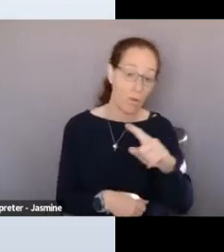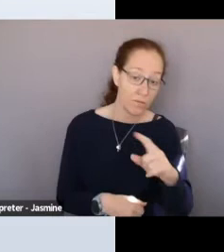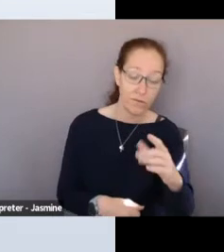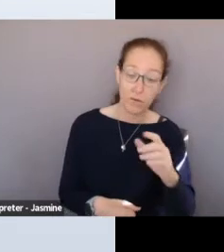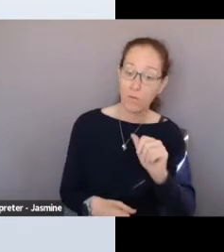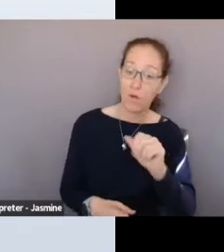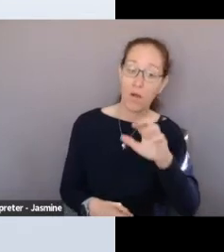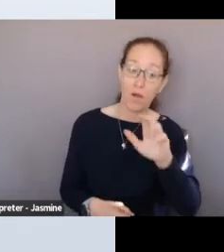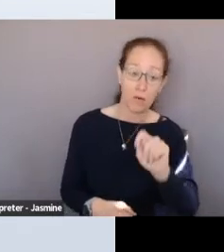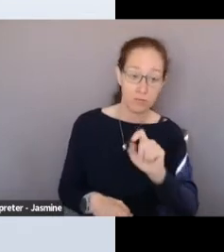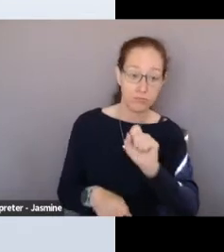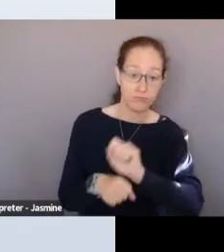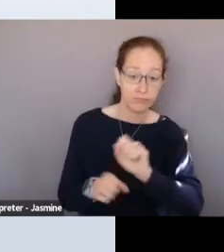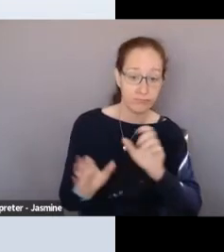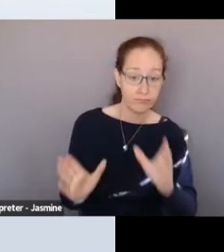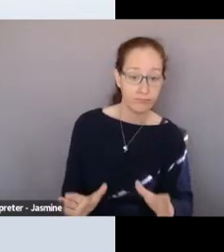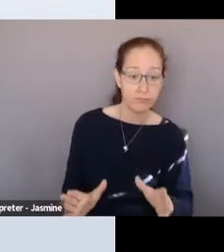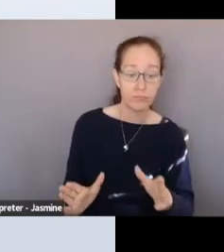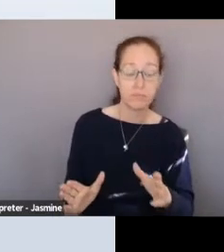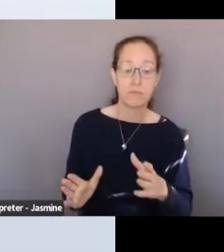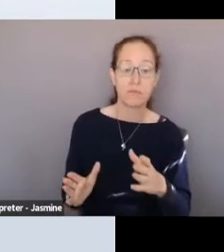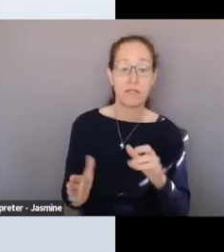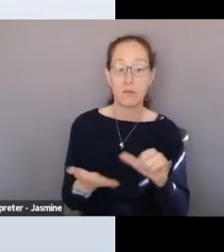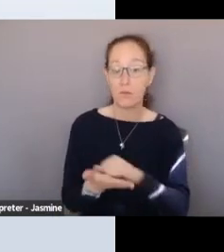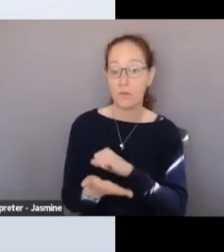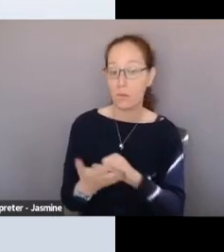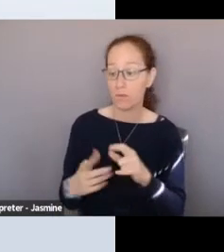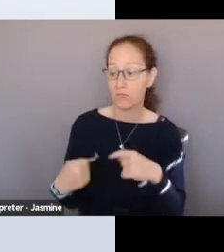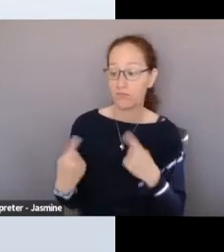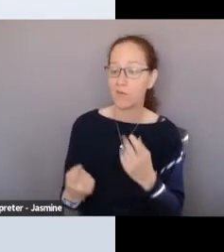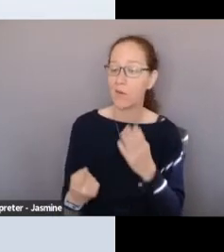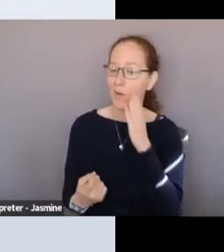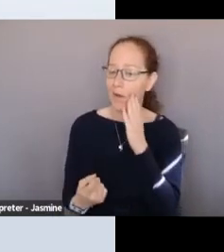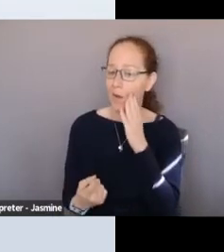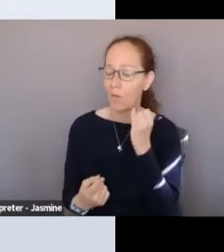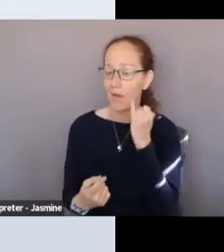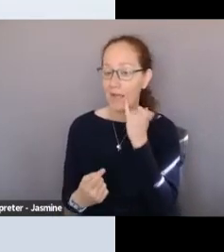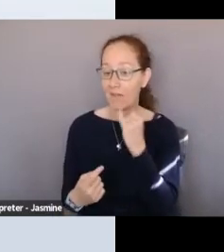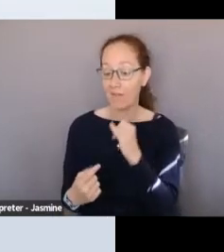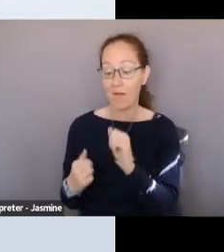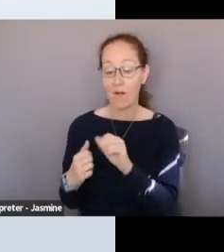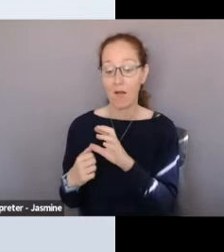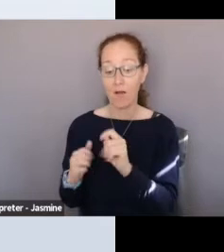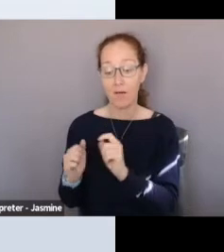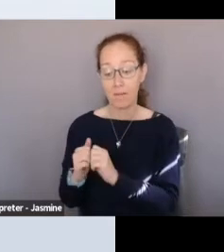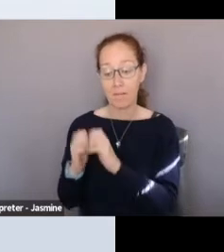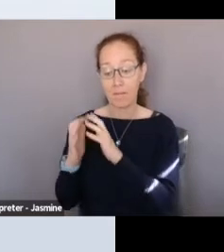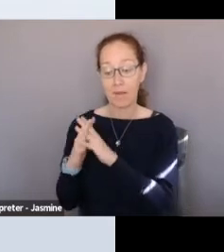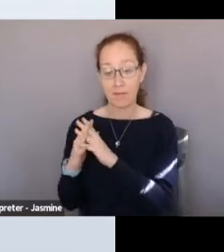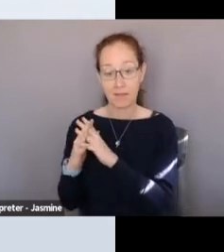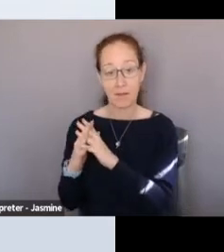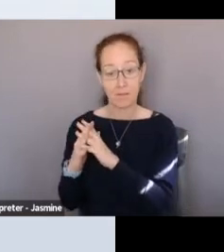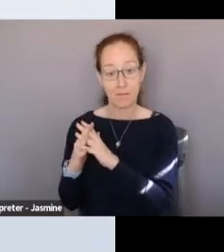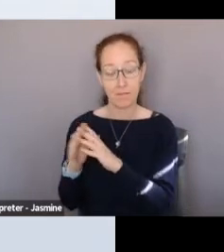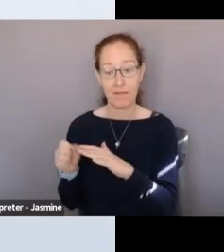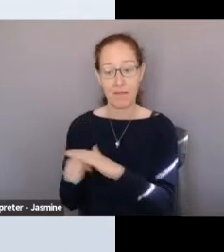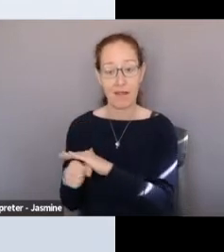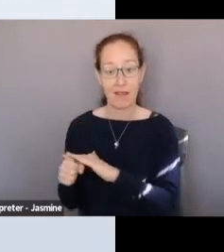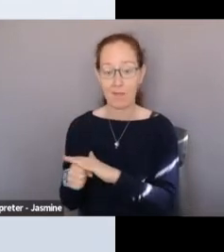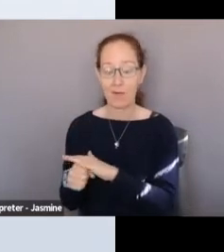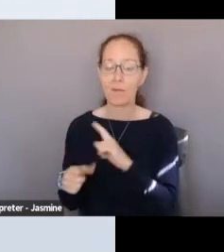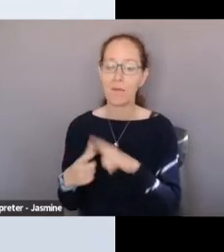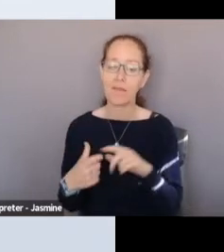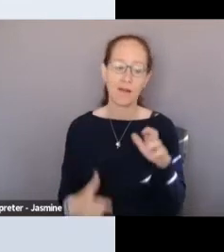know what happens during a rezoning to the artists that built up the neighborhood, right? We get priced out.